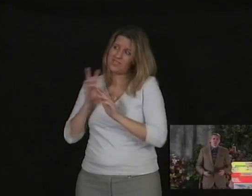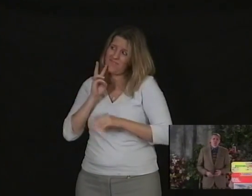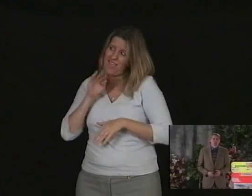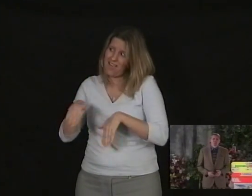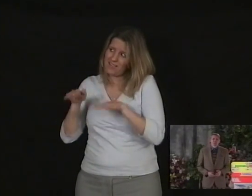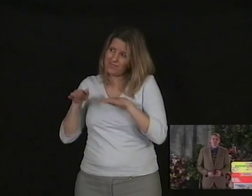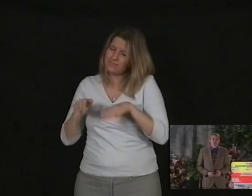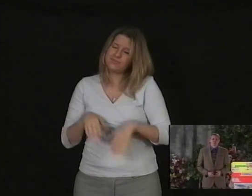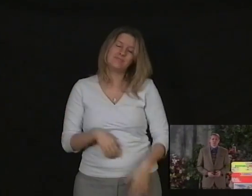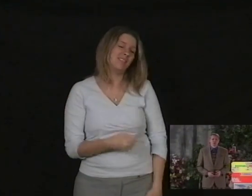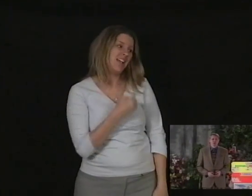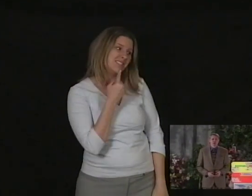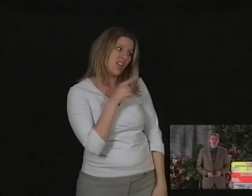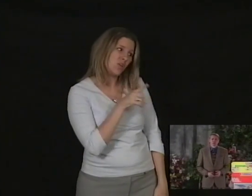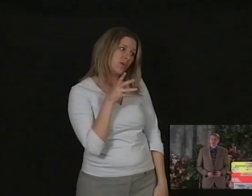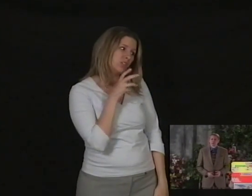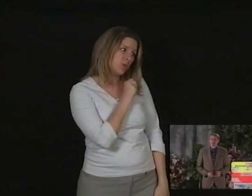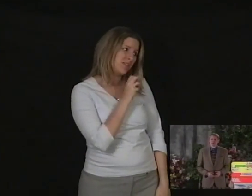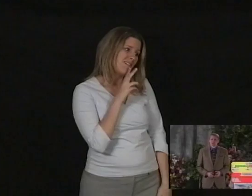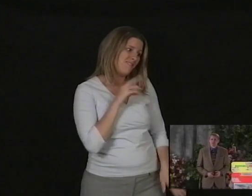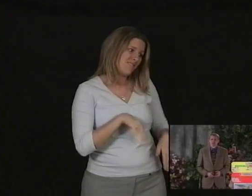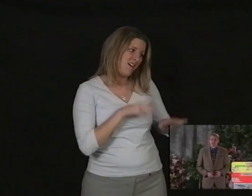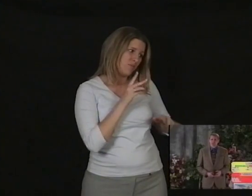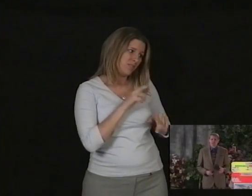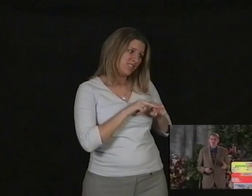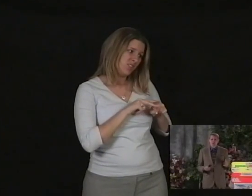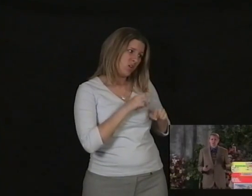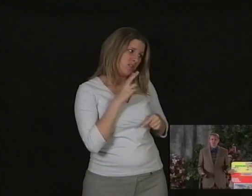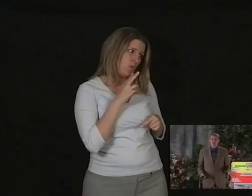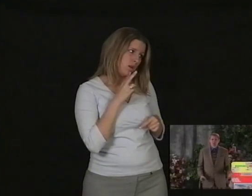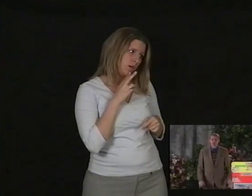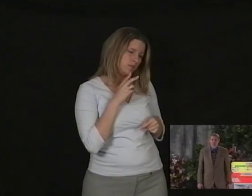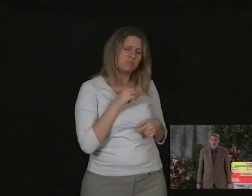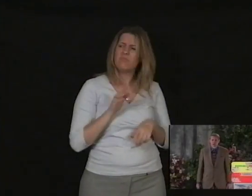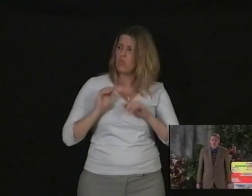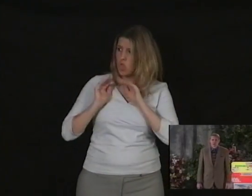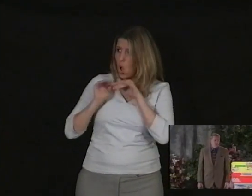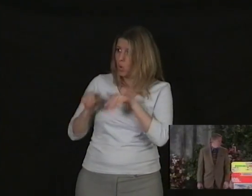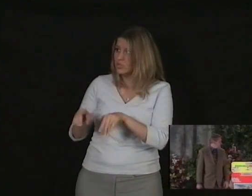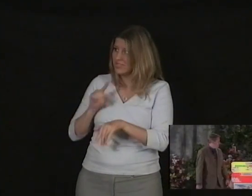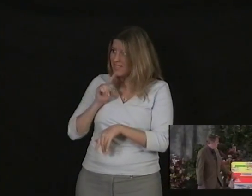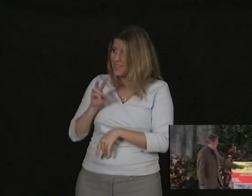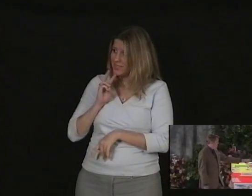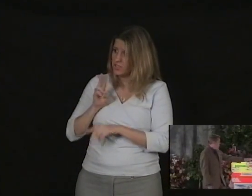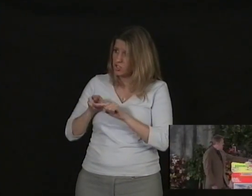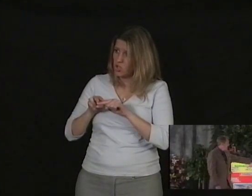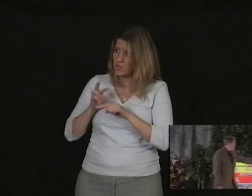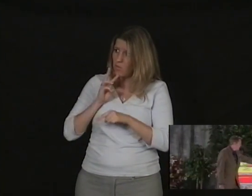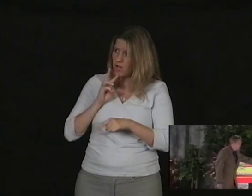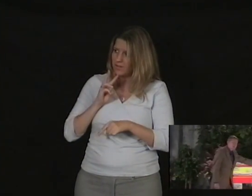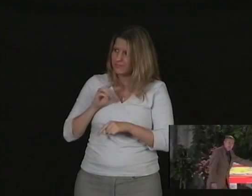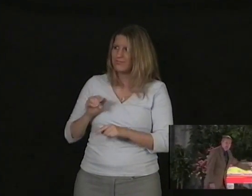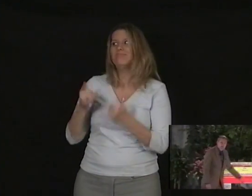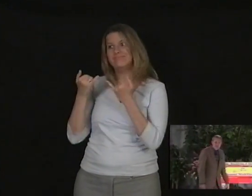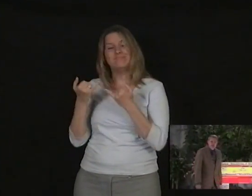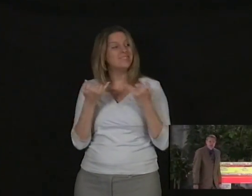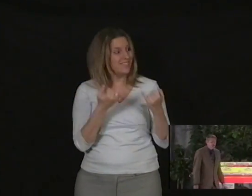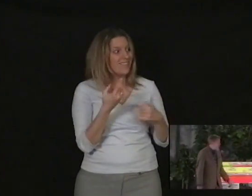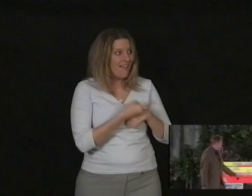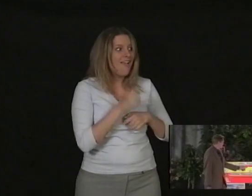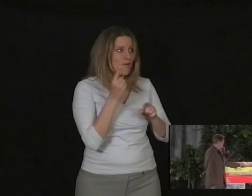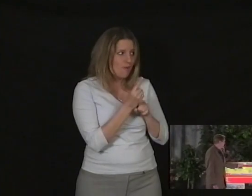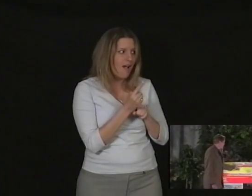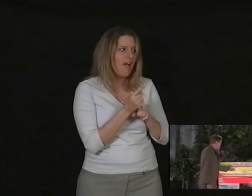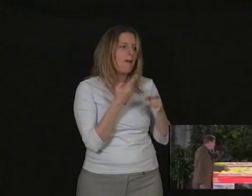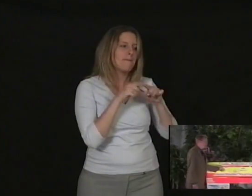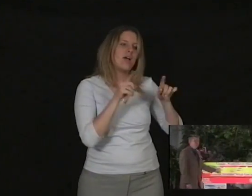I said, "Well, sir, aren't you assuming the flood was salt water?" He said, "The ocean is salt water." I said, "Well, yeah, it is today.